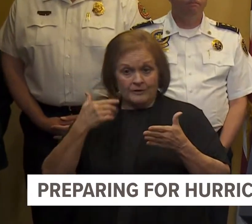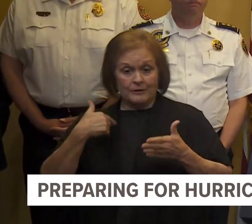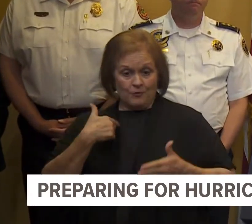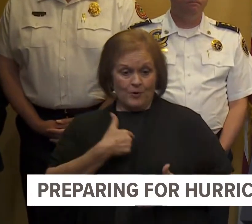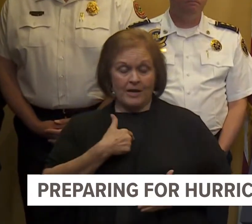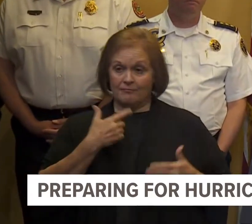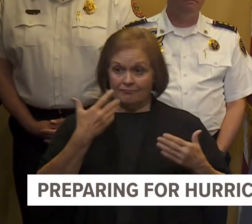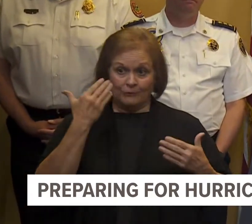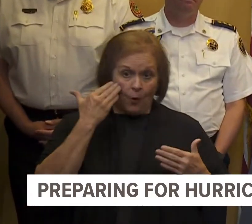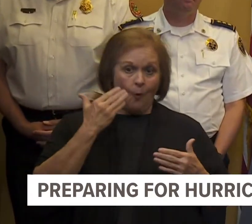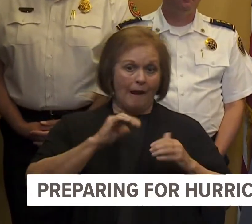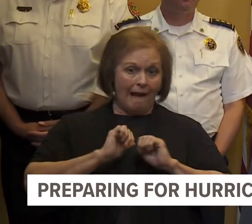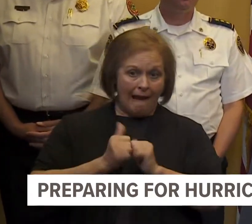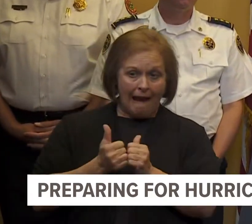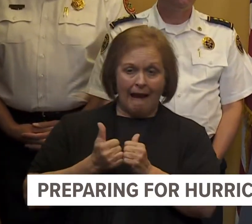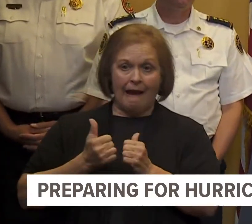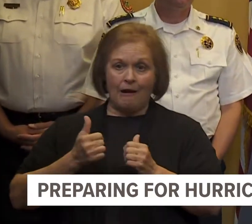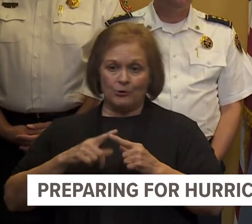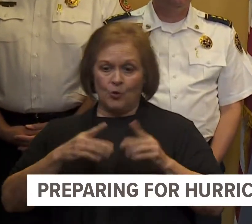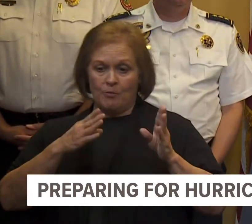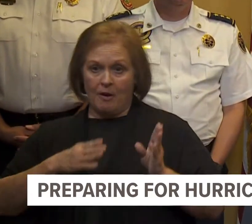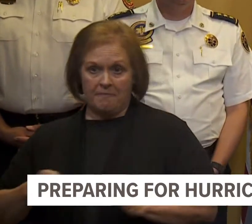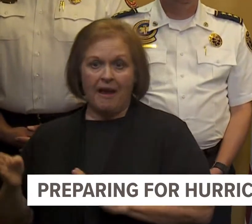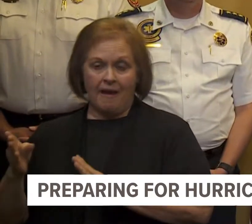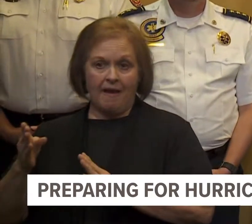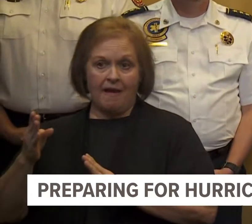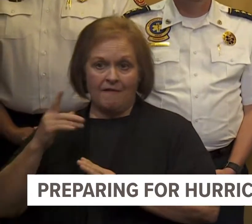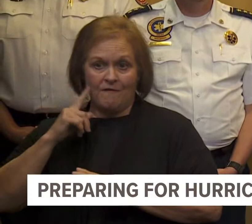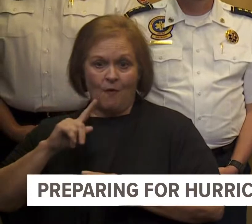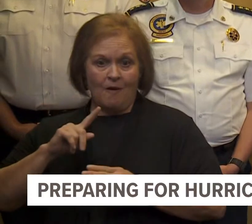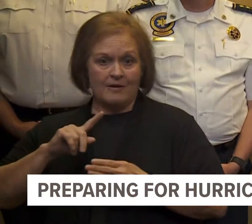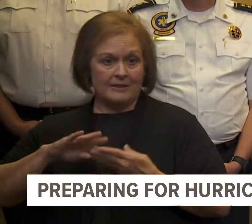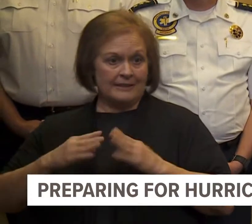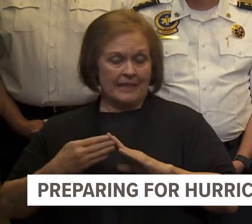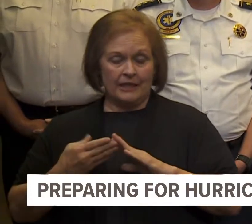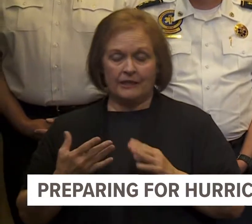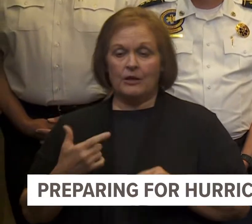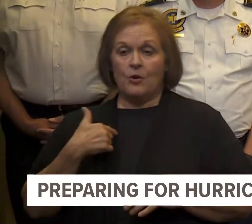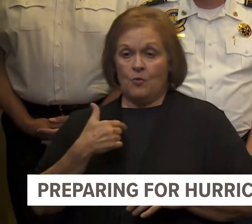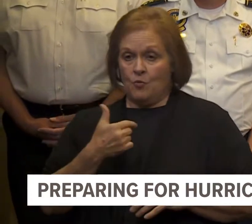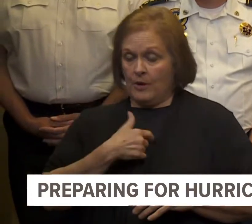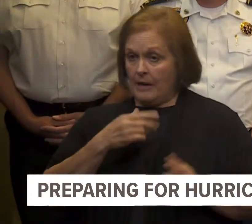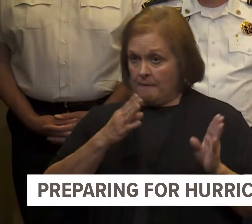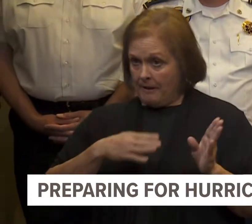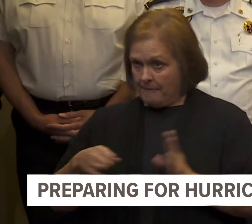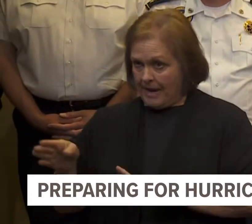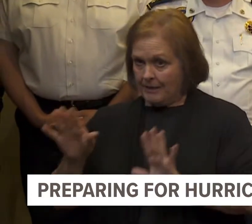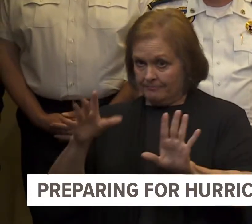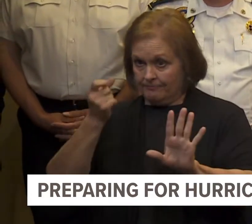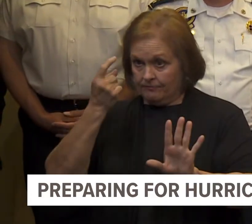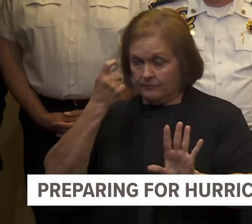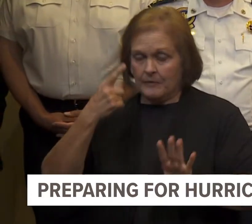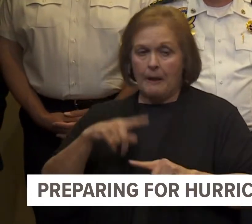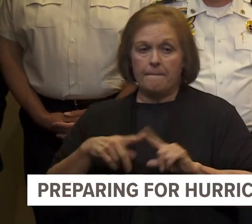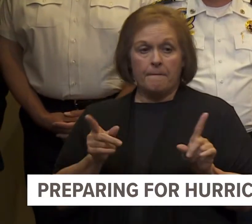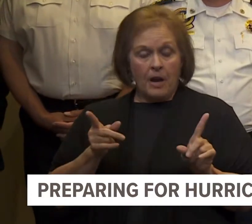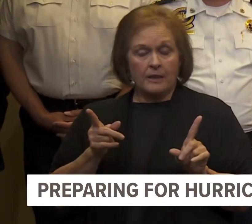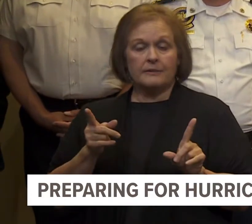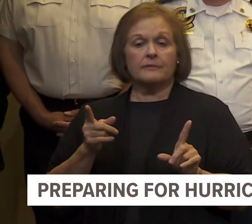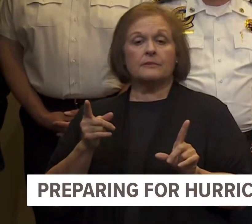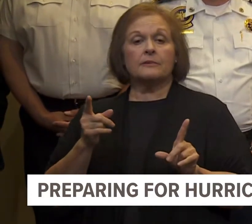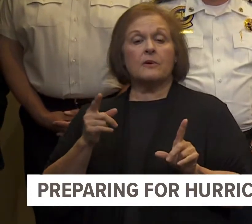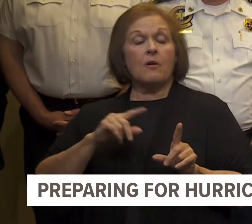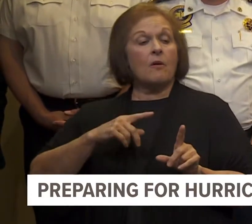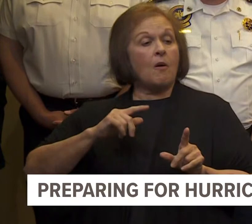hurricane preparedness more than the city of New Orleans. We are prepared, no doubt about that. But I will say that